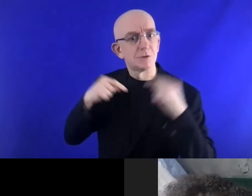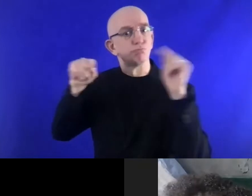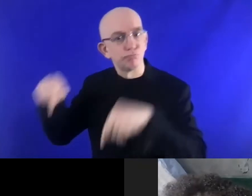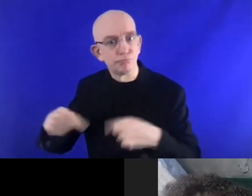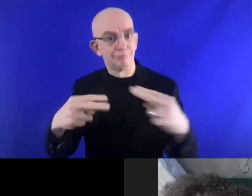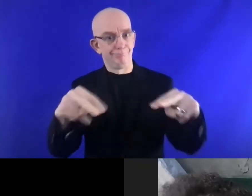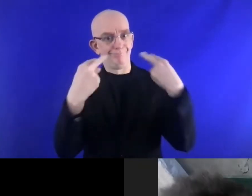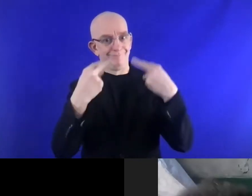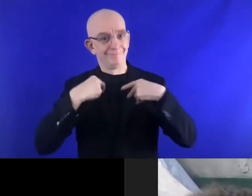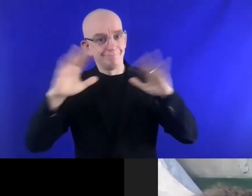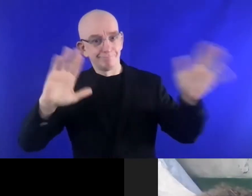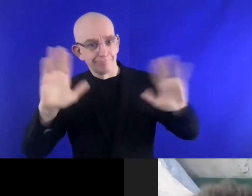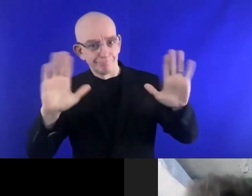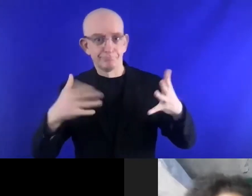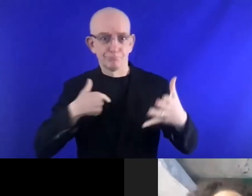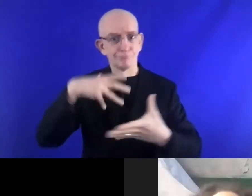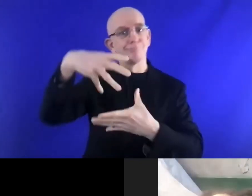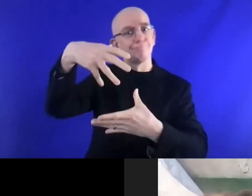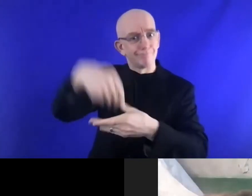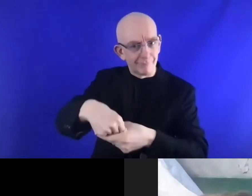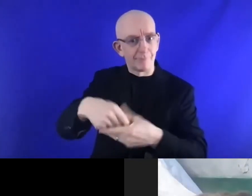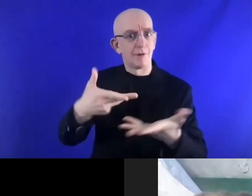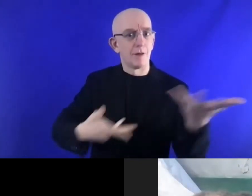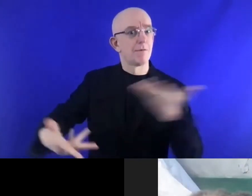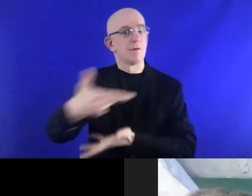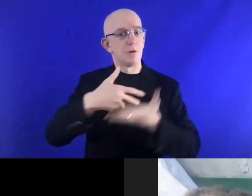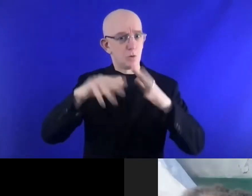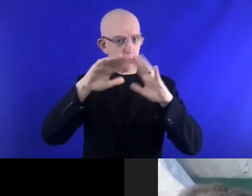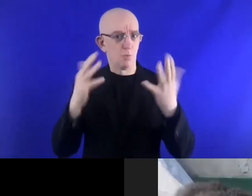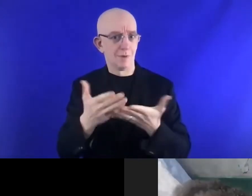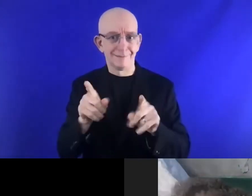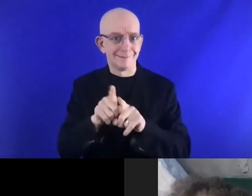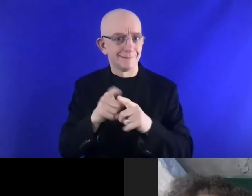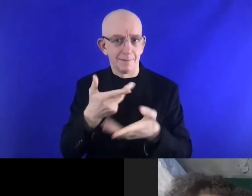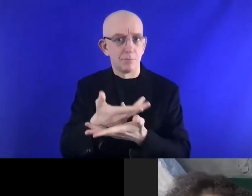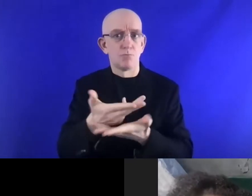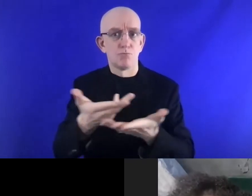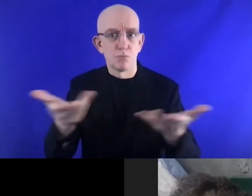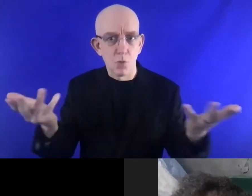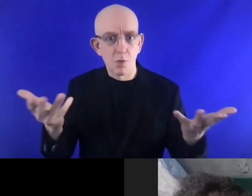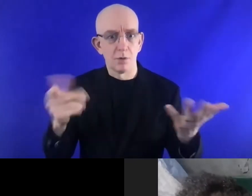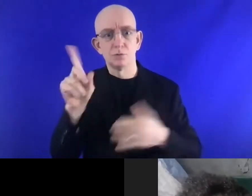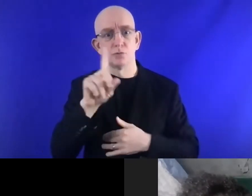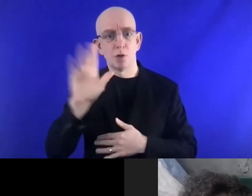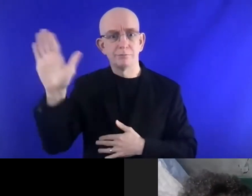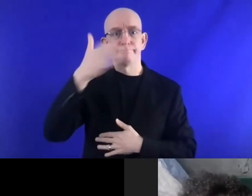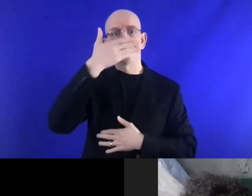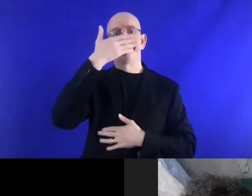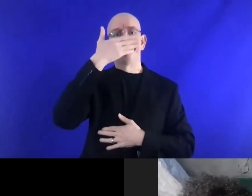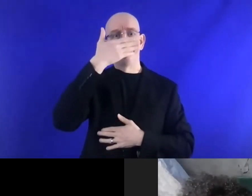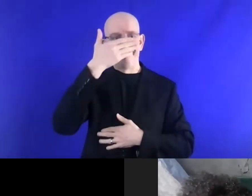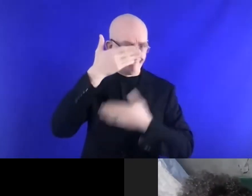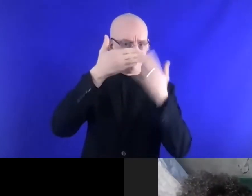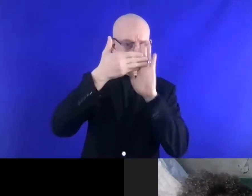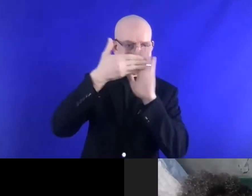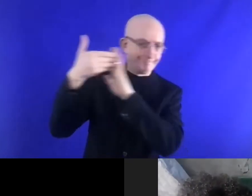for everyone. Thank you Eileen, it's very interesting what you're saying.